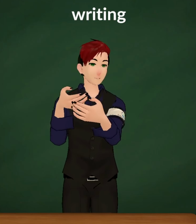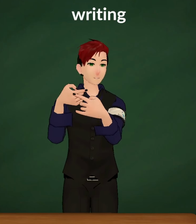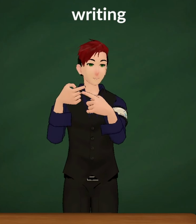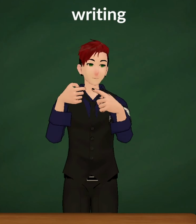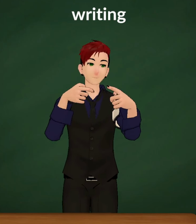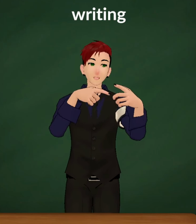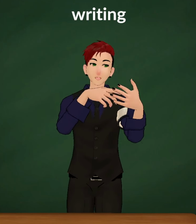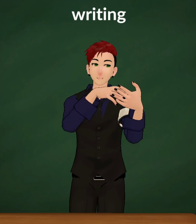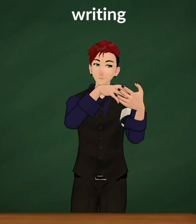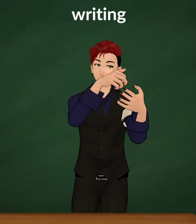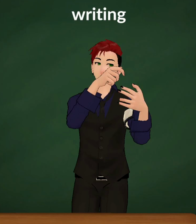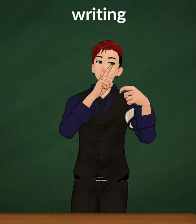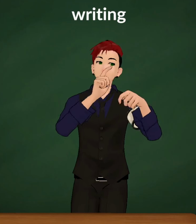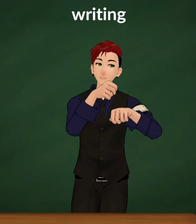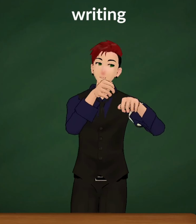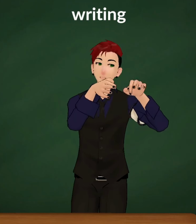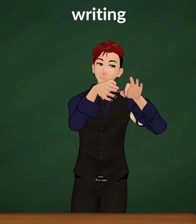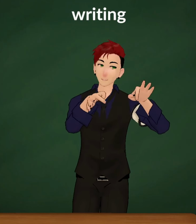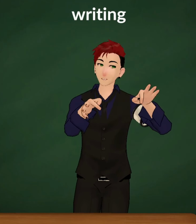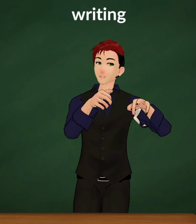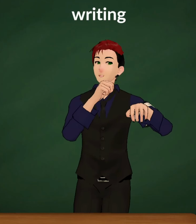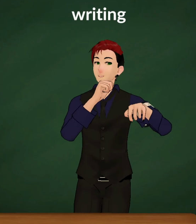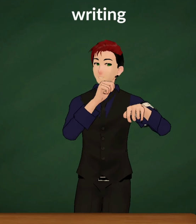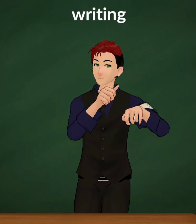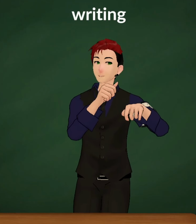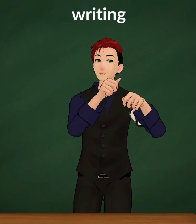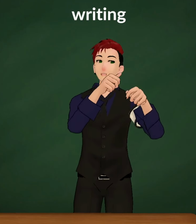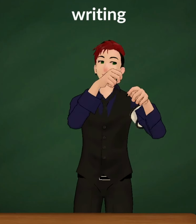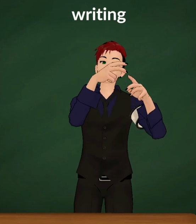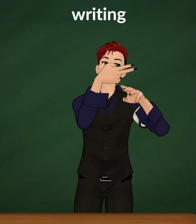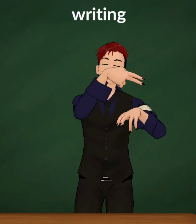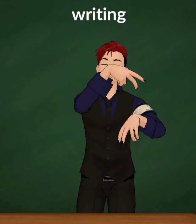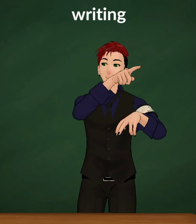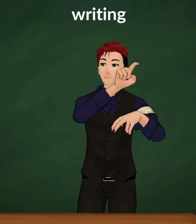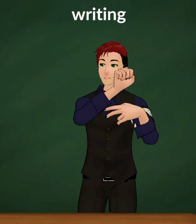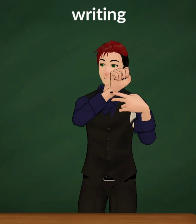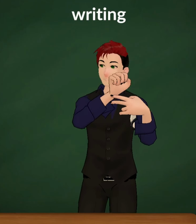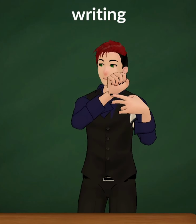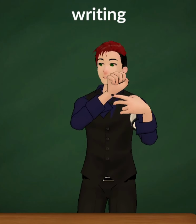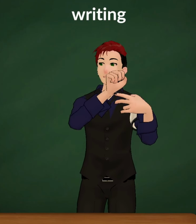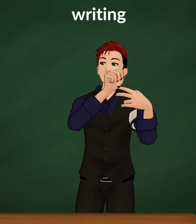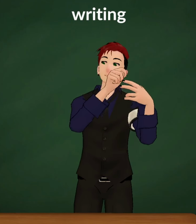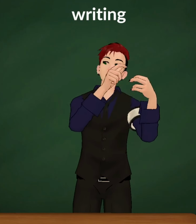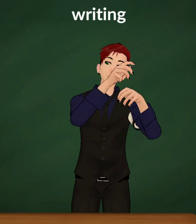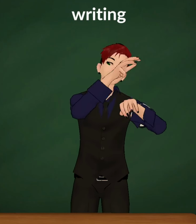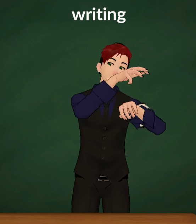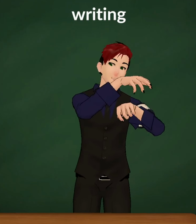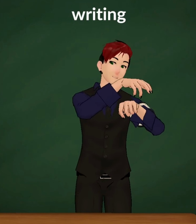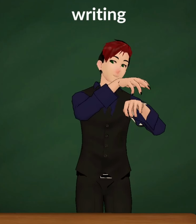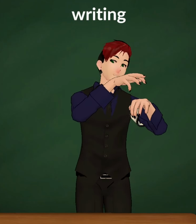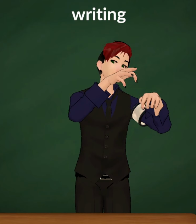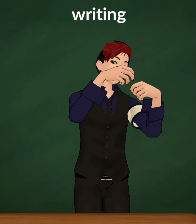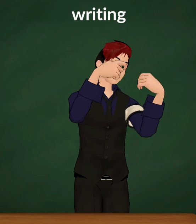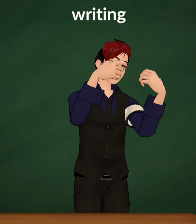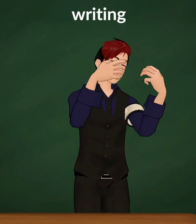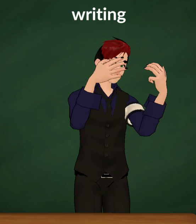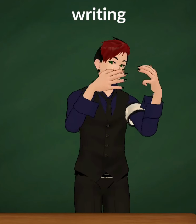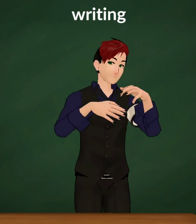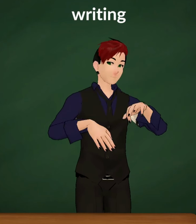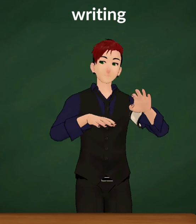there by learning the actual language, not using PSE where it is English just manually coded.